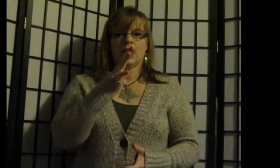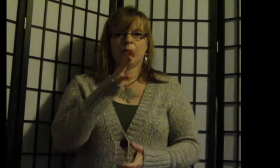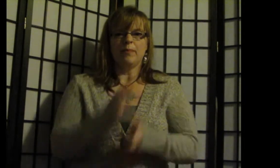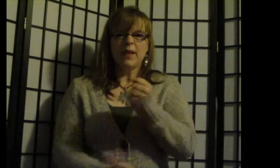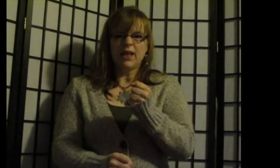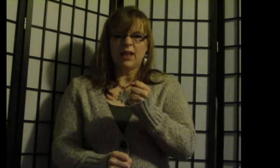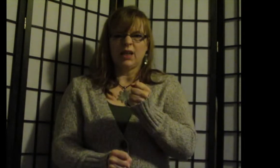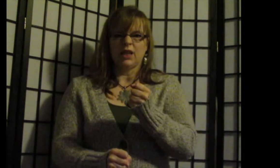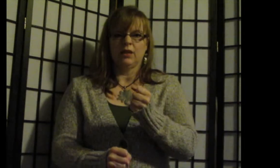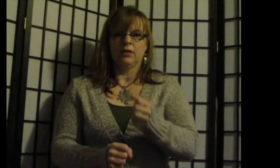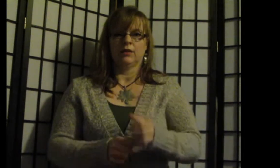Mean.